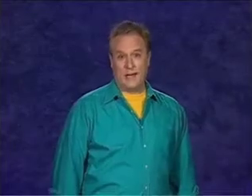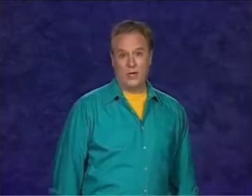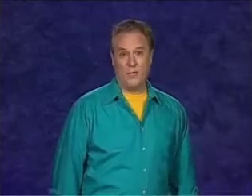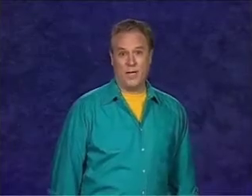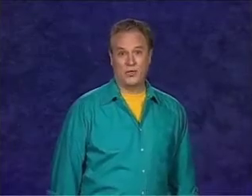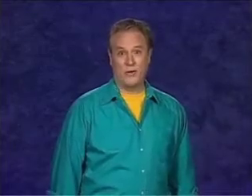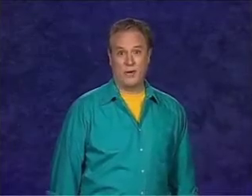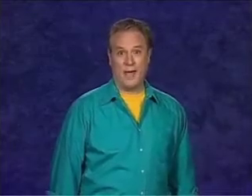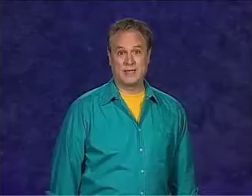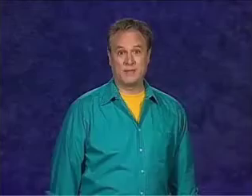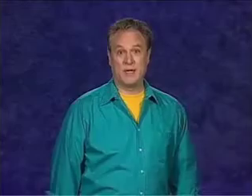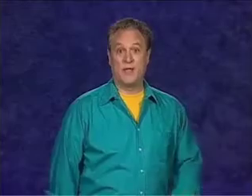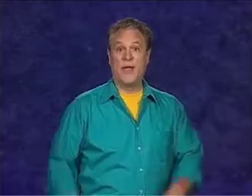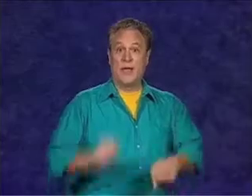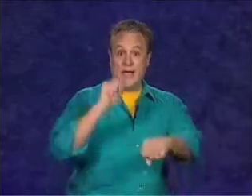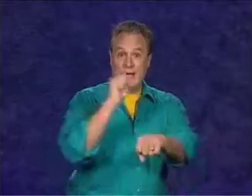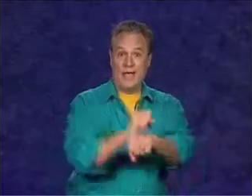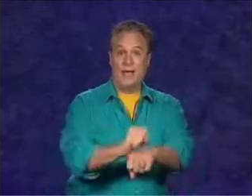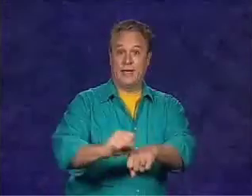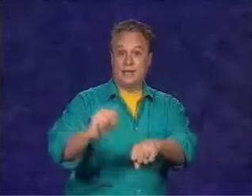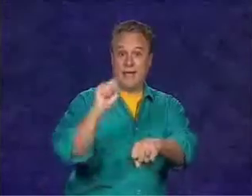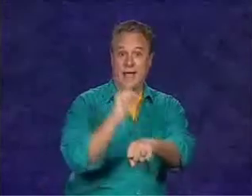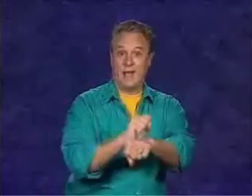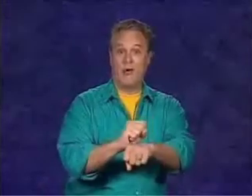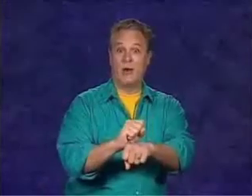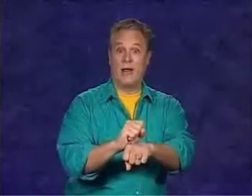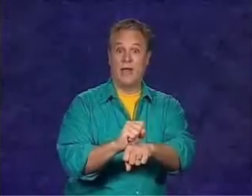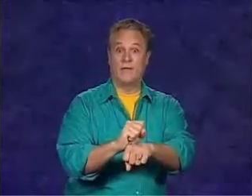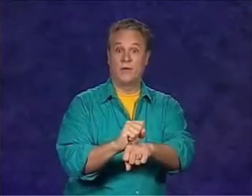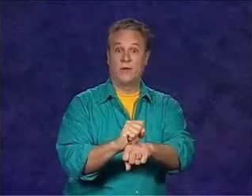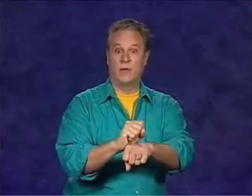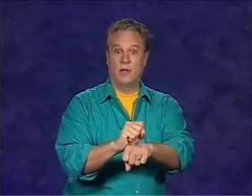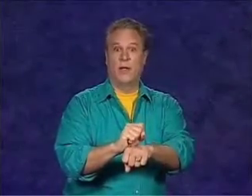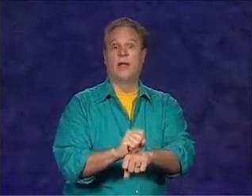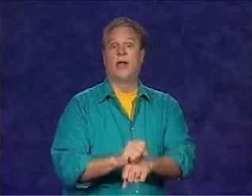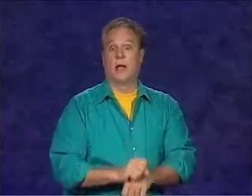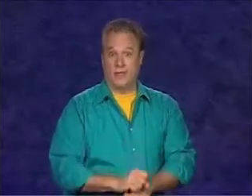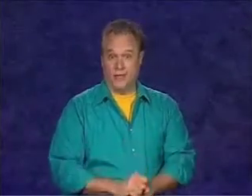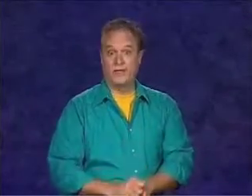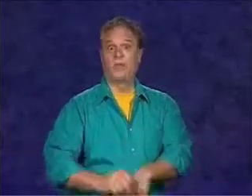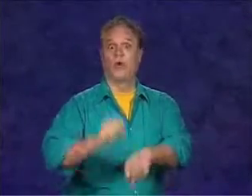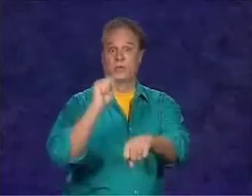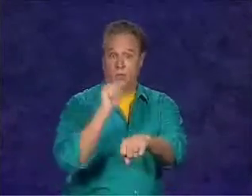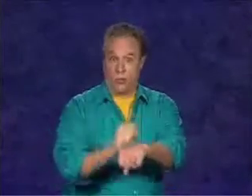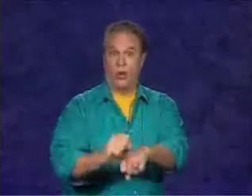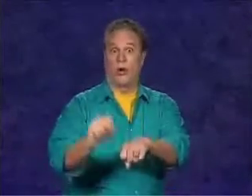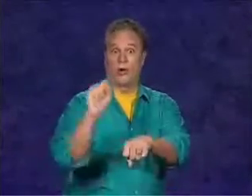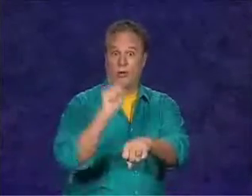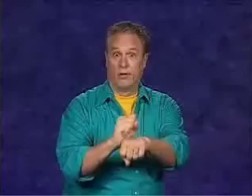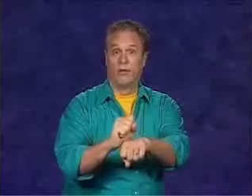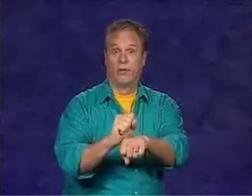Can you picture a blacksmith hitting his hammer on an anvil? Now this was work.